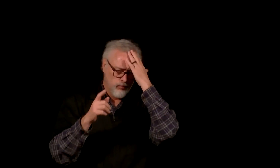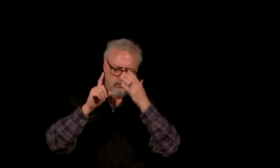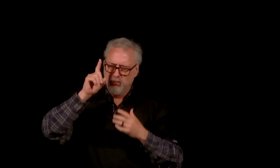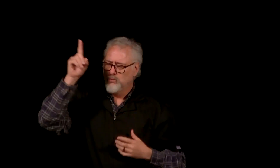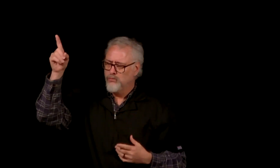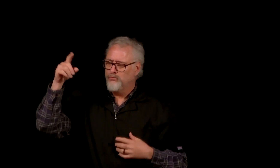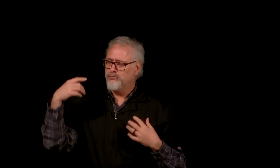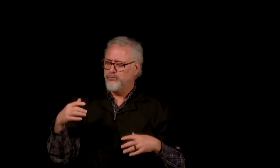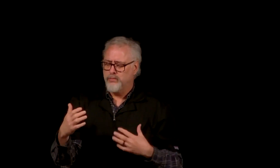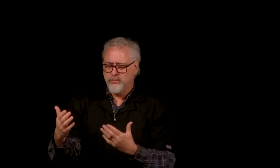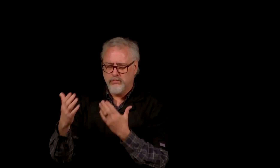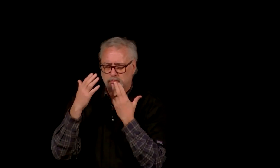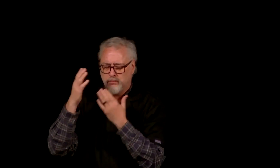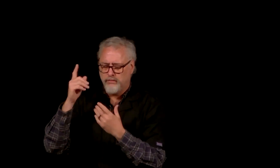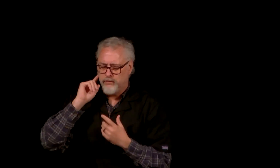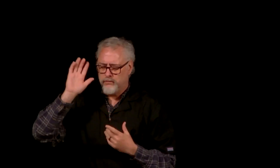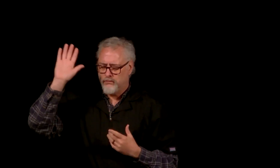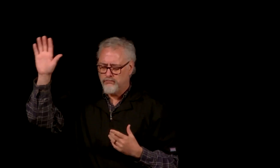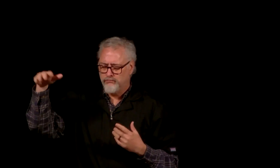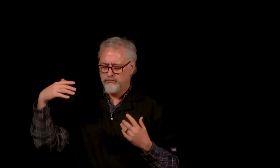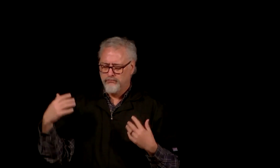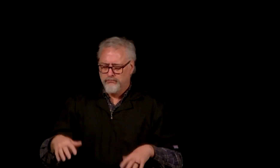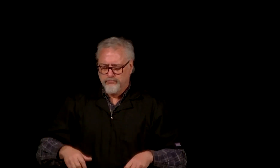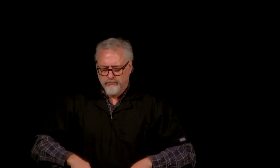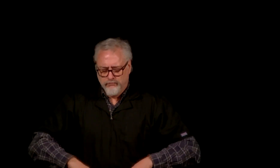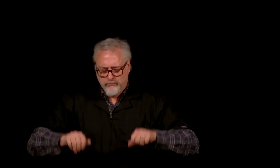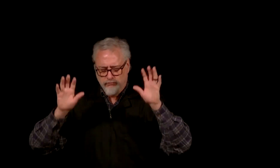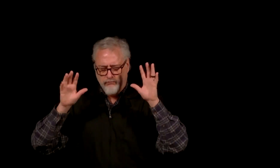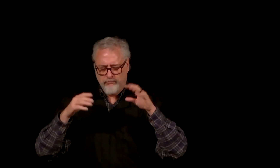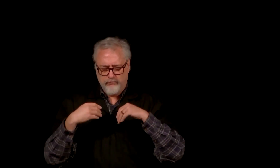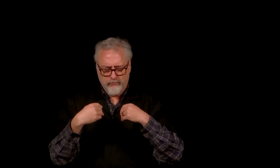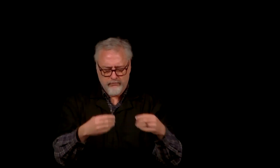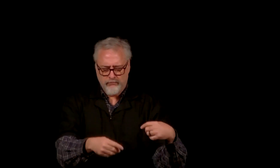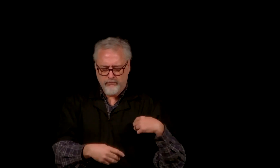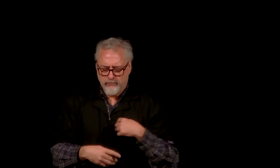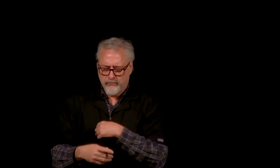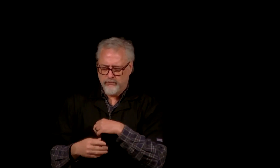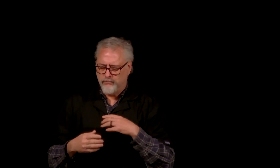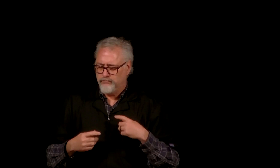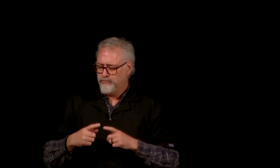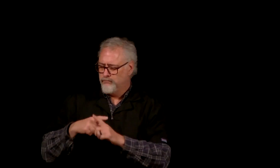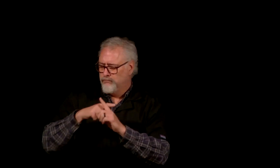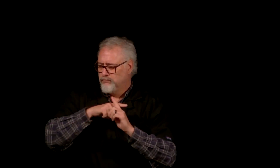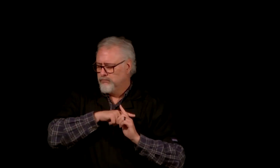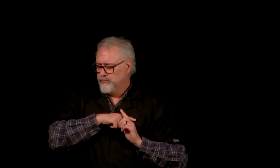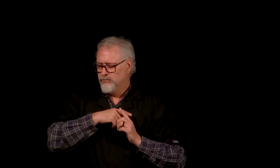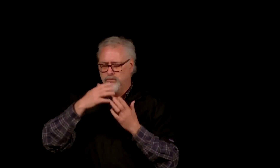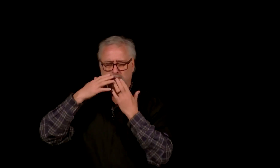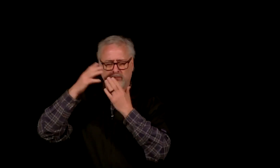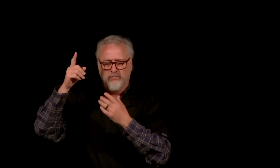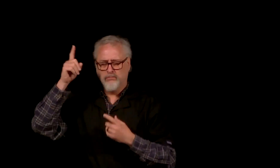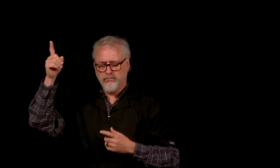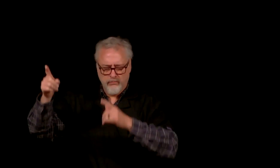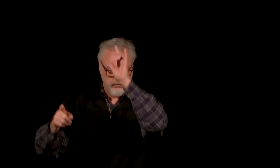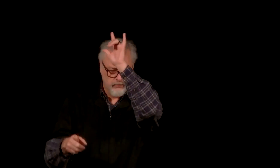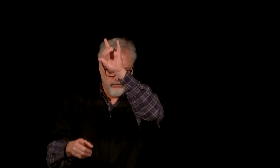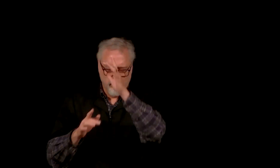the world, because you know you have a perfect plan. We surrender to you. We are saved. Thank